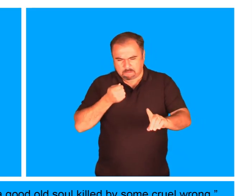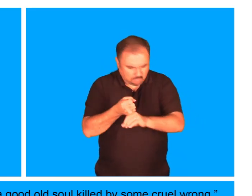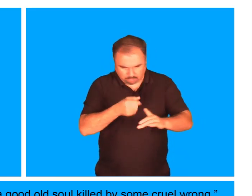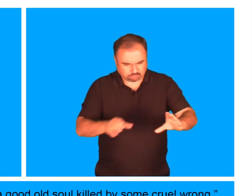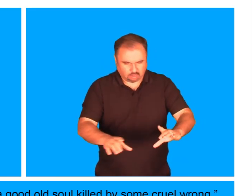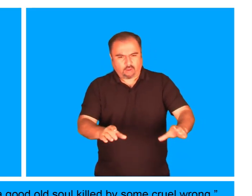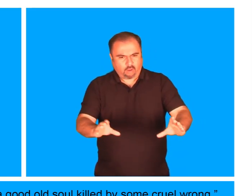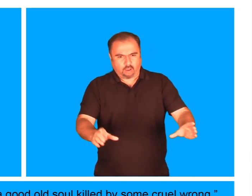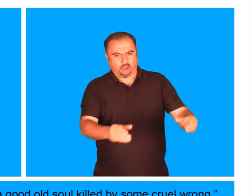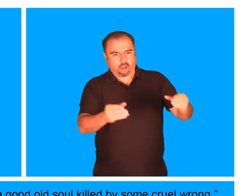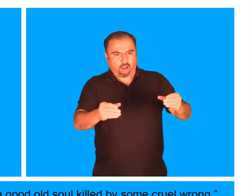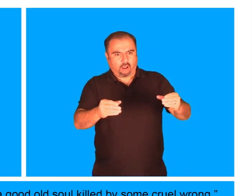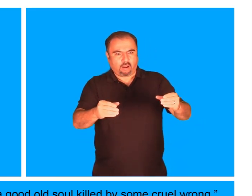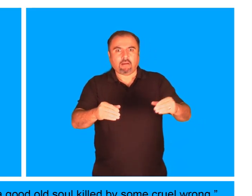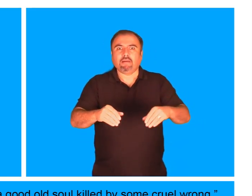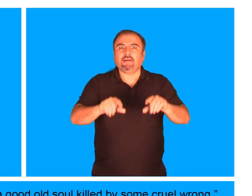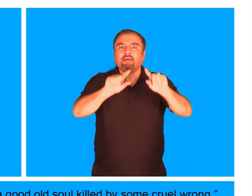wrong.